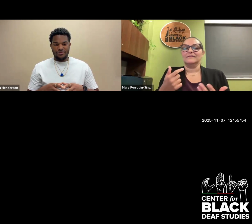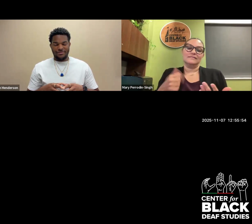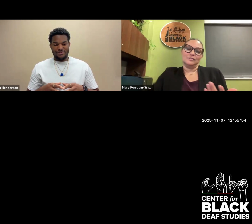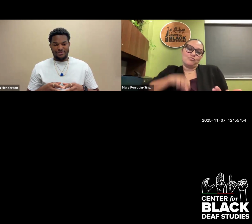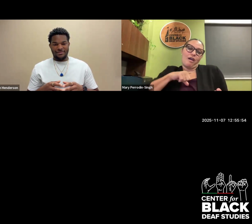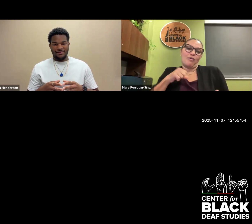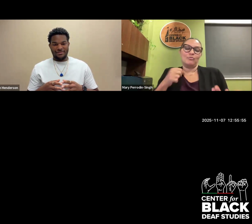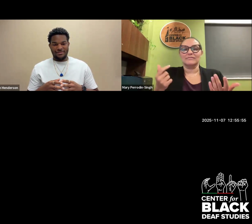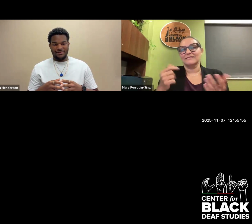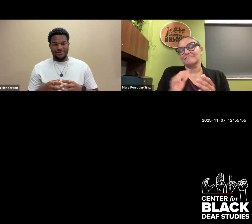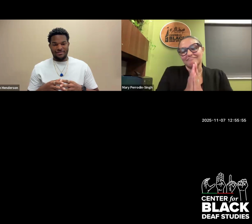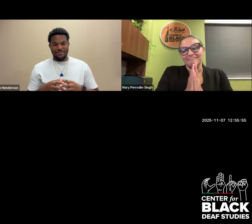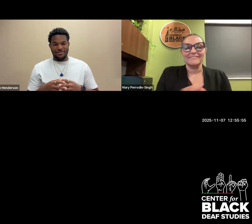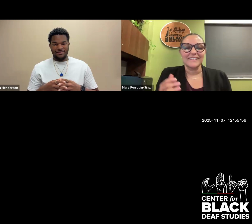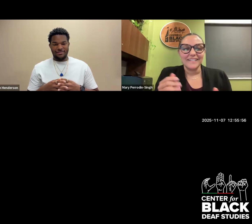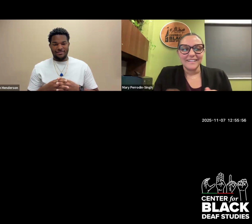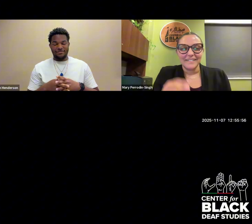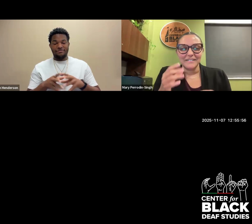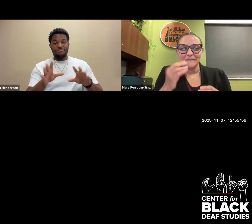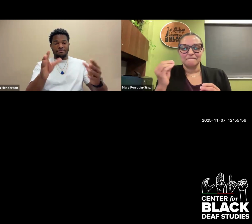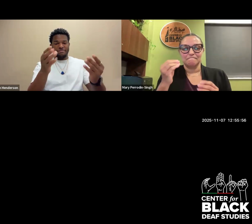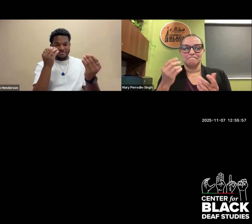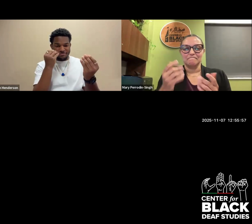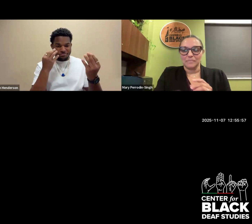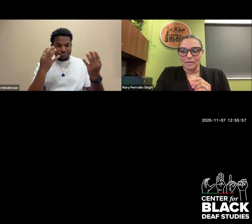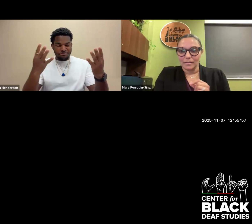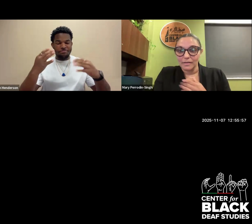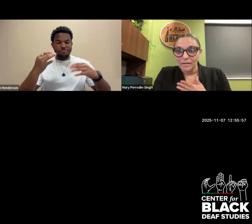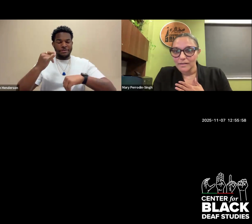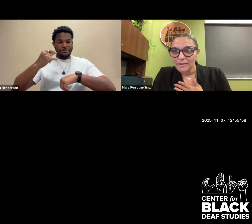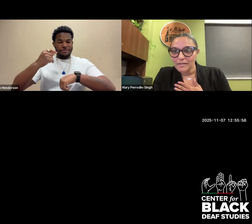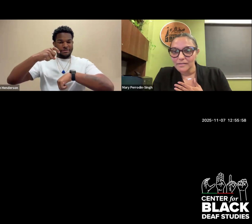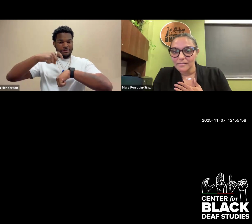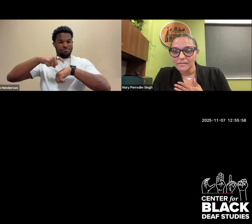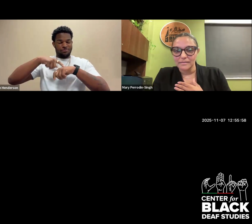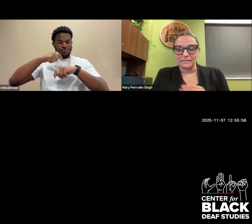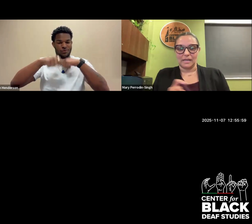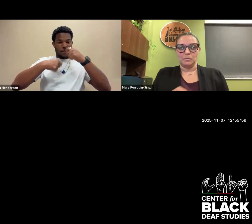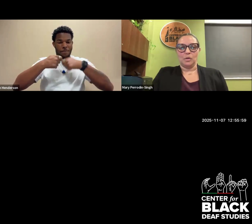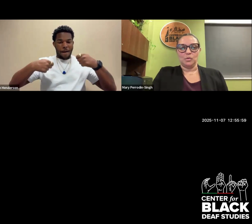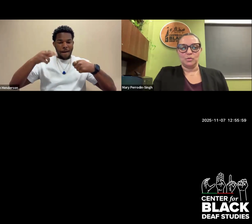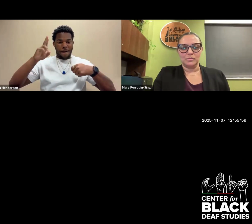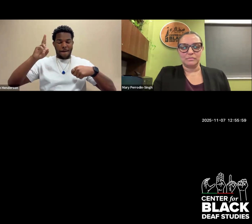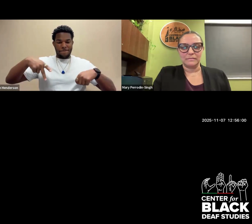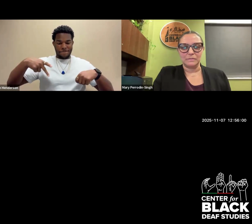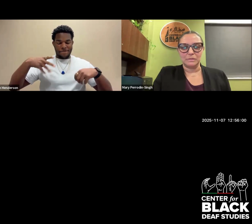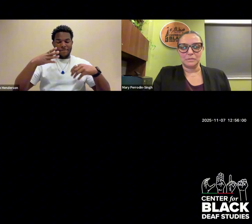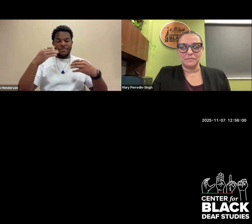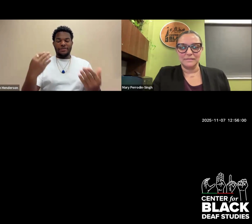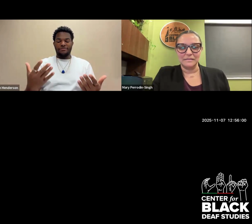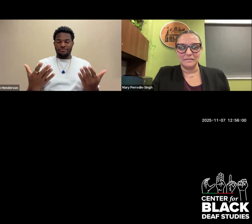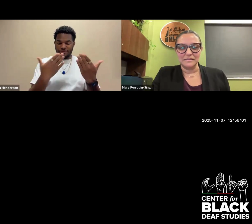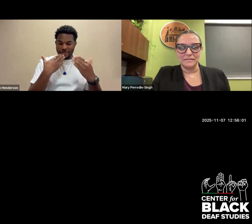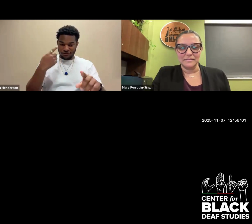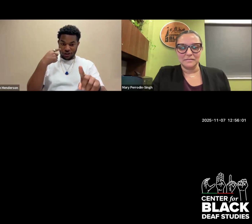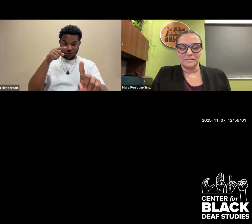know Nisha and Regina is because we all grew up and are from Louisiana. So we share that